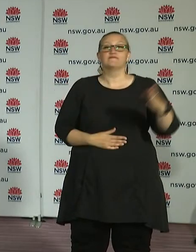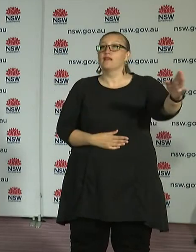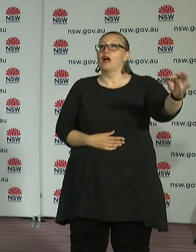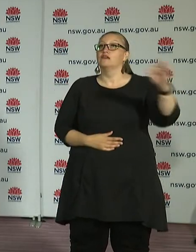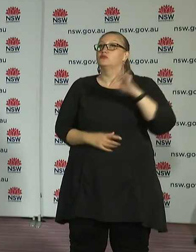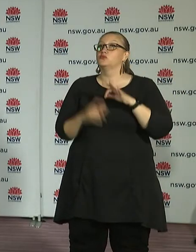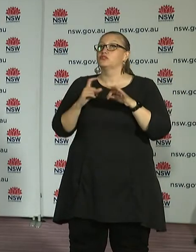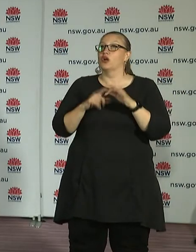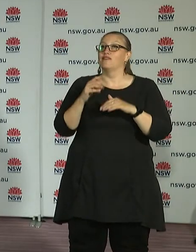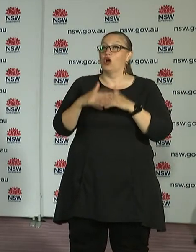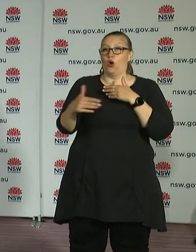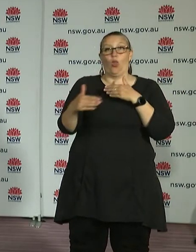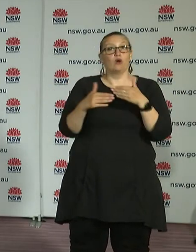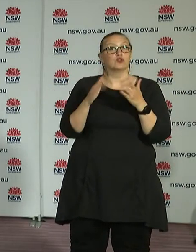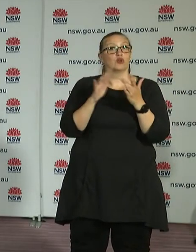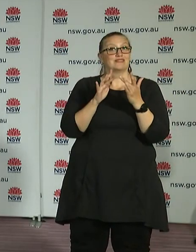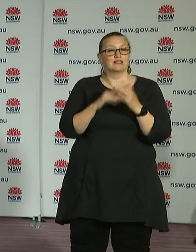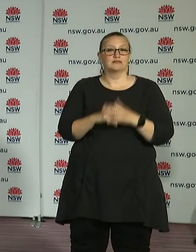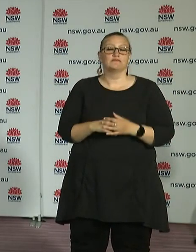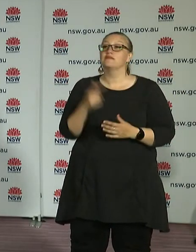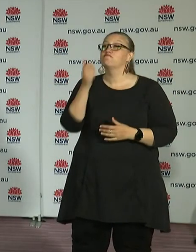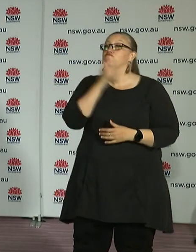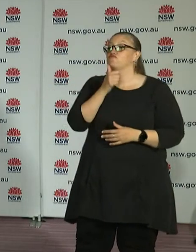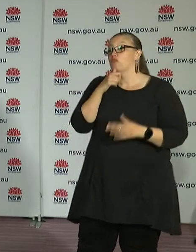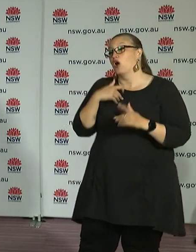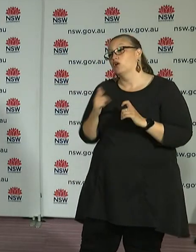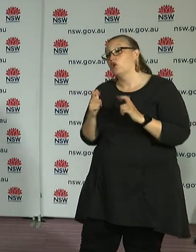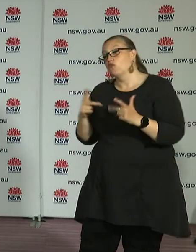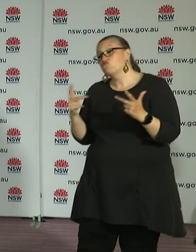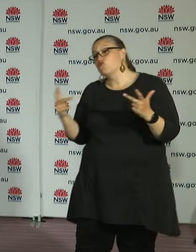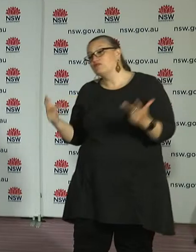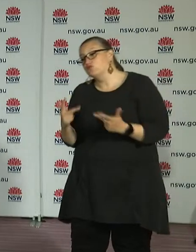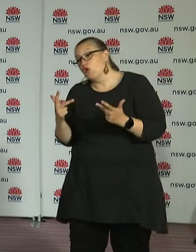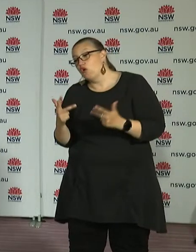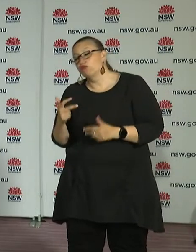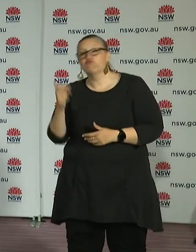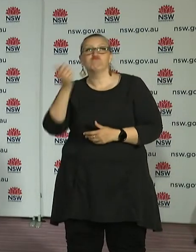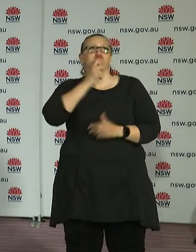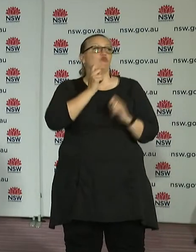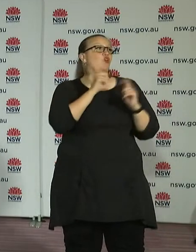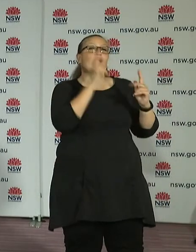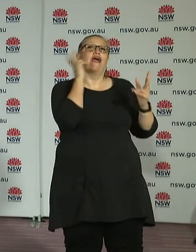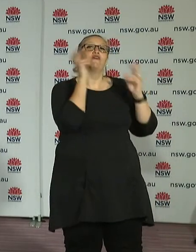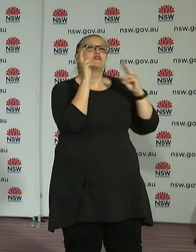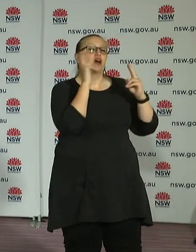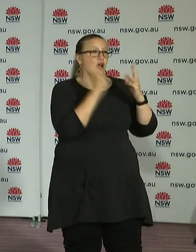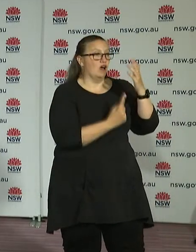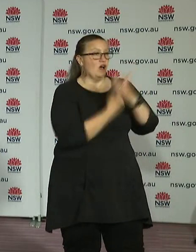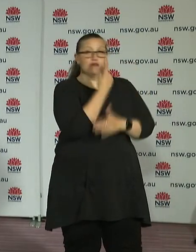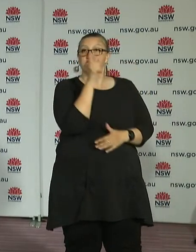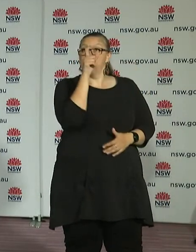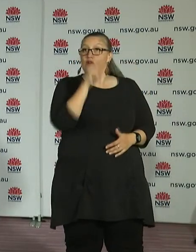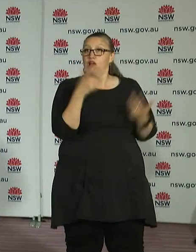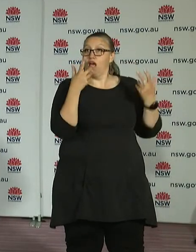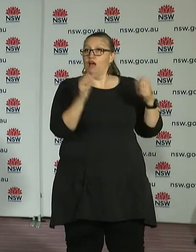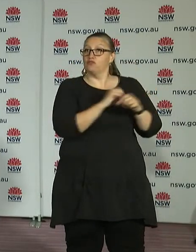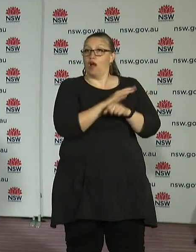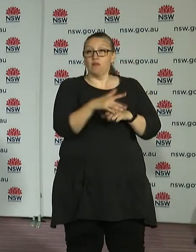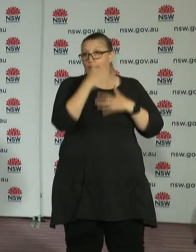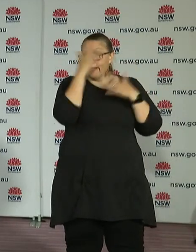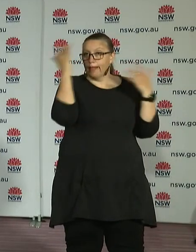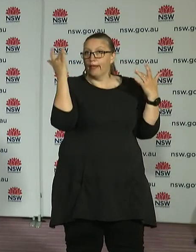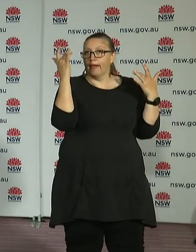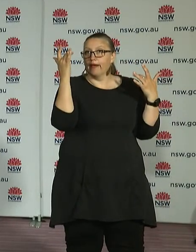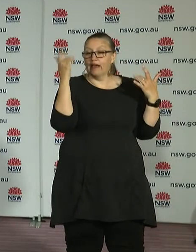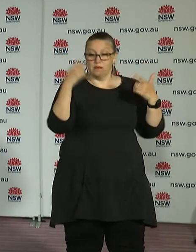issue, so if you go to a restaurant or you're at a hairdresser and someone in that hairdresser or restaurant tests positive, even if you